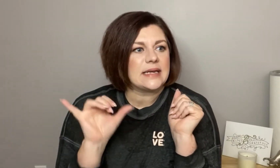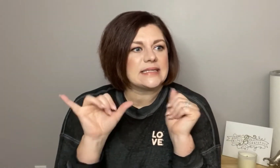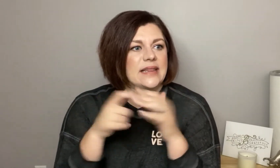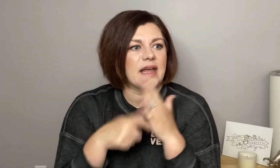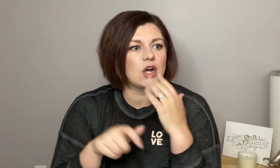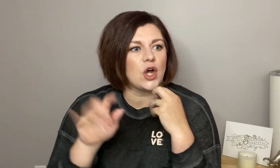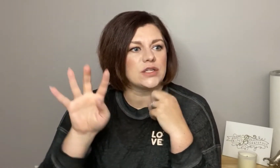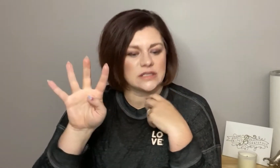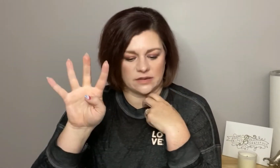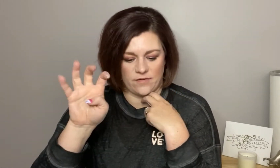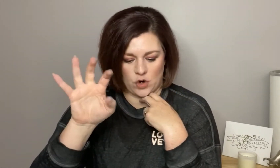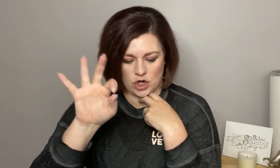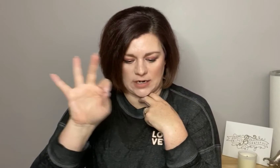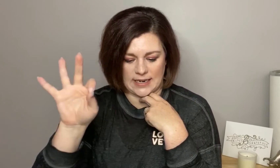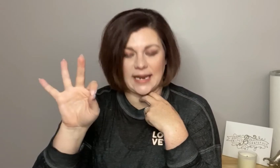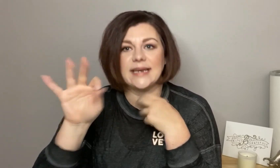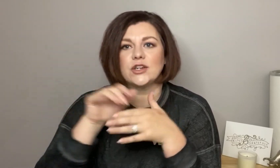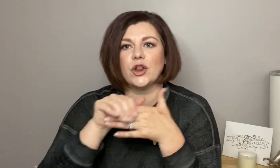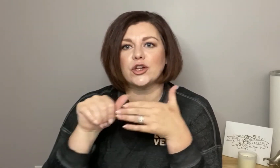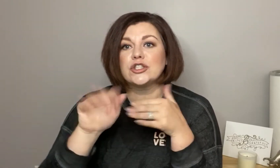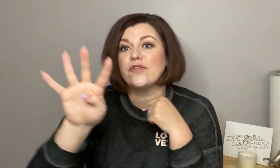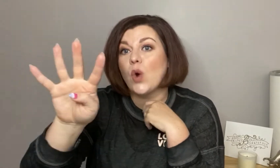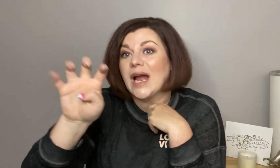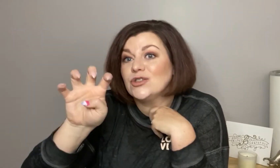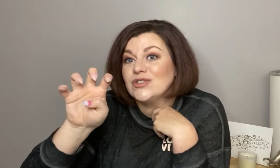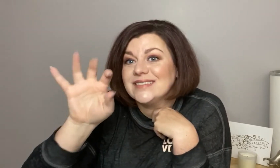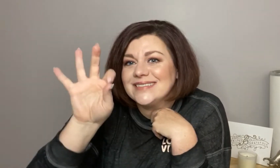is at $499.